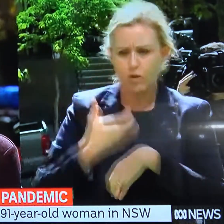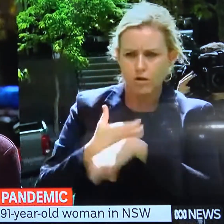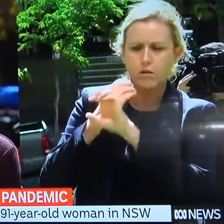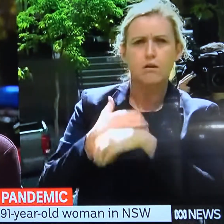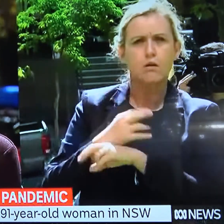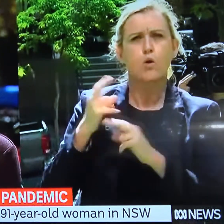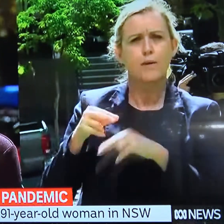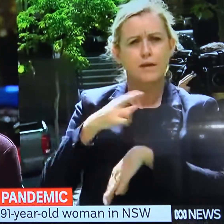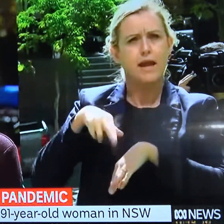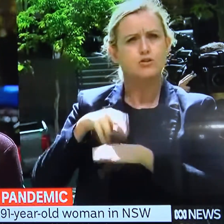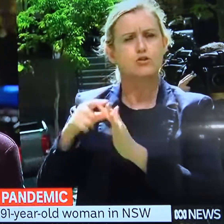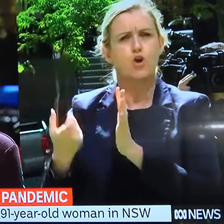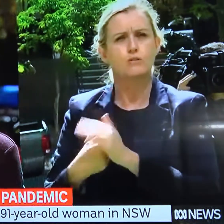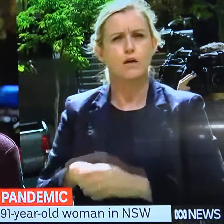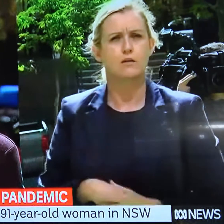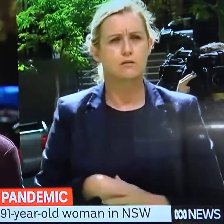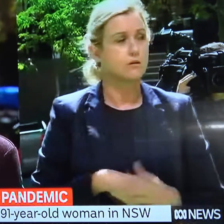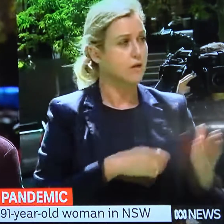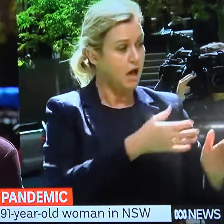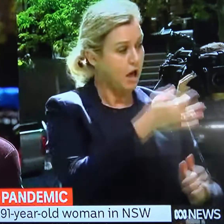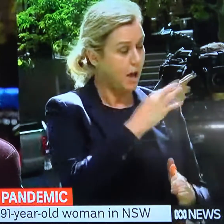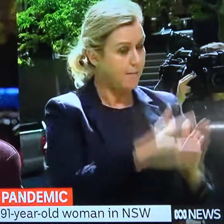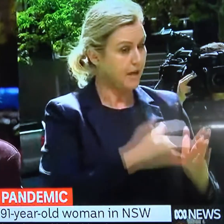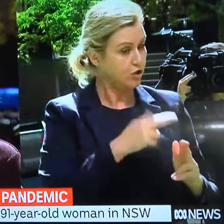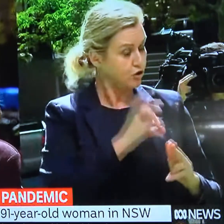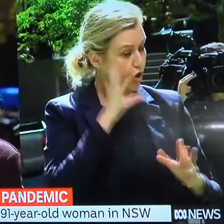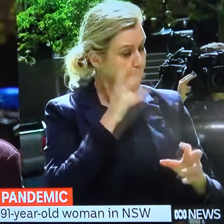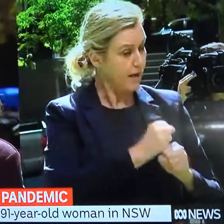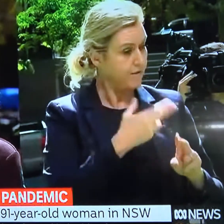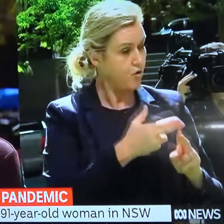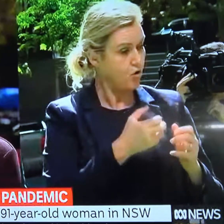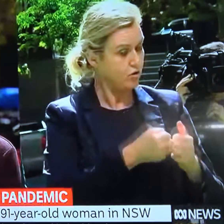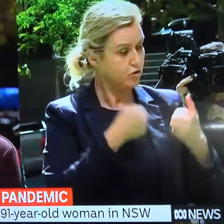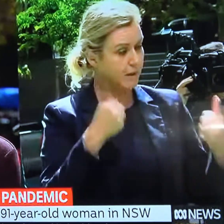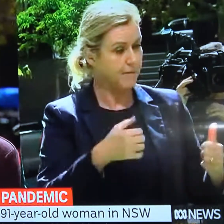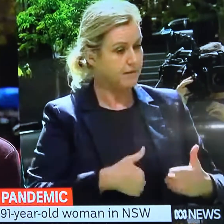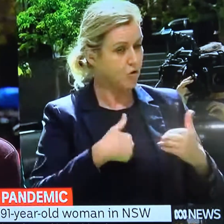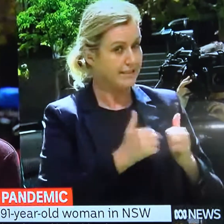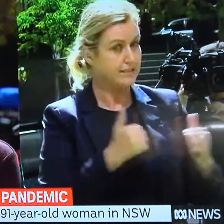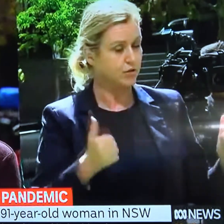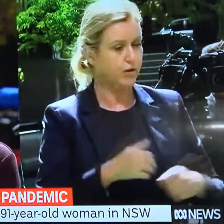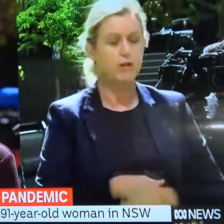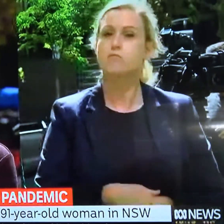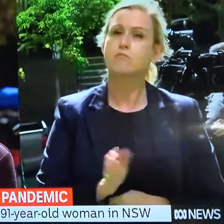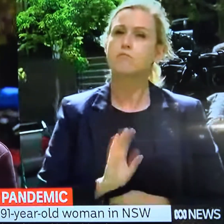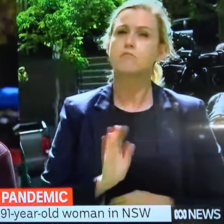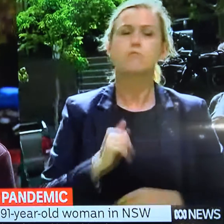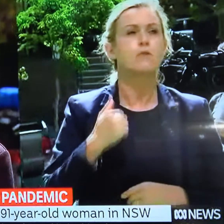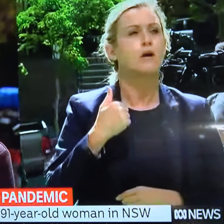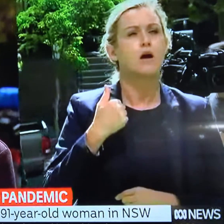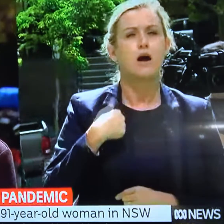weekend. No, I'm not saying at all. I'm saying that we are currently seeing low rates of